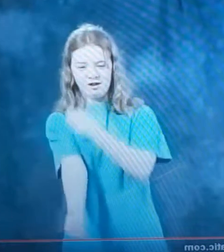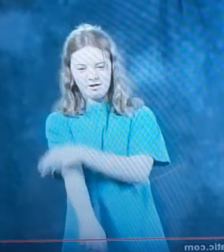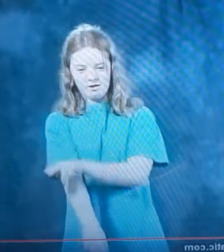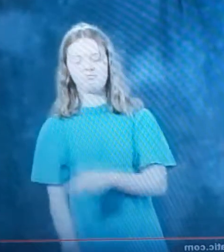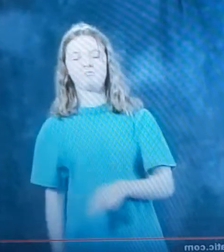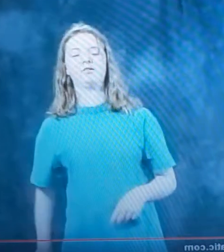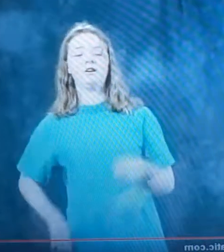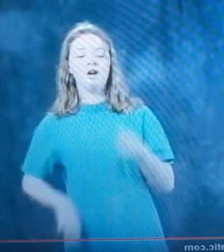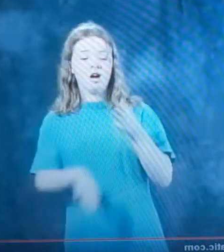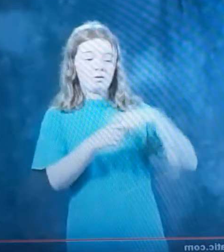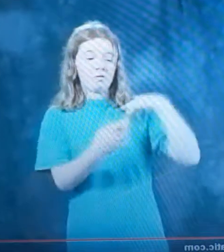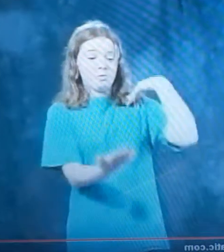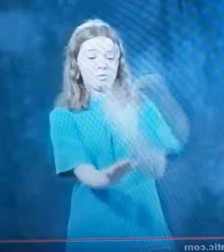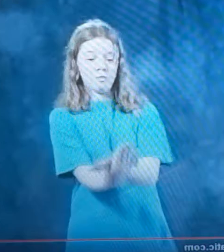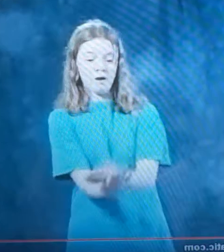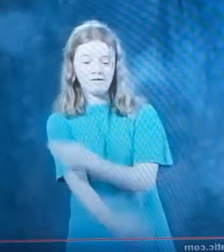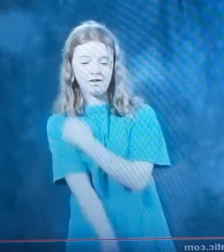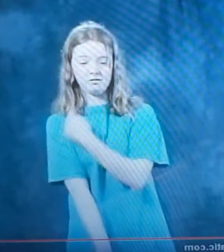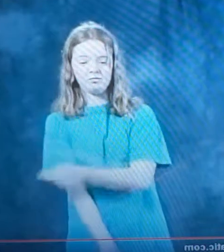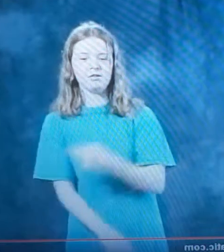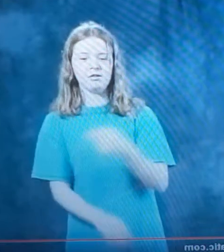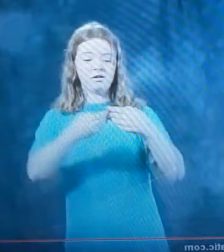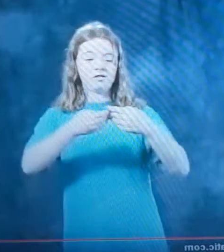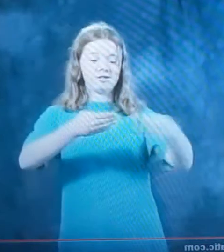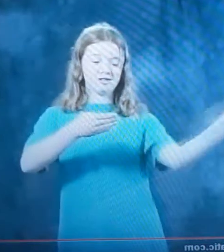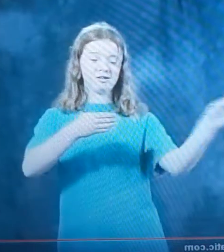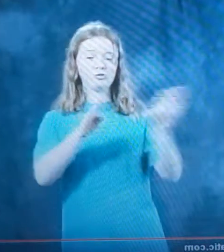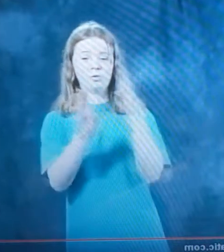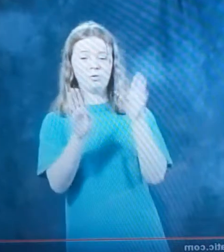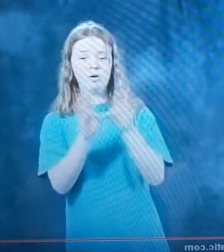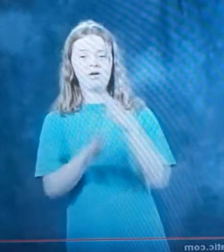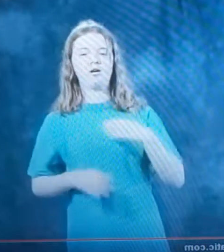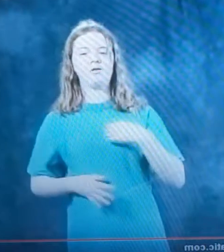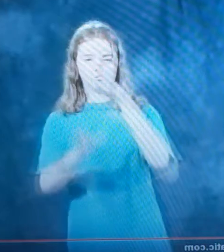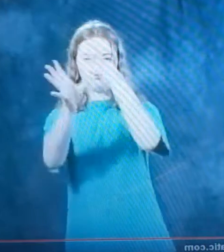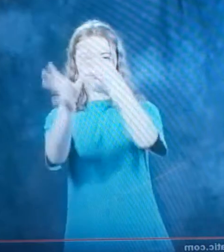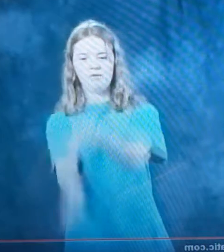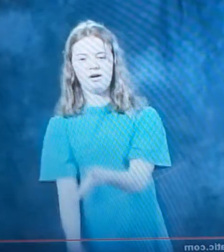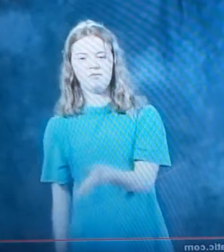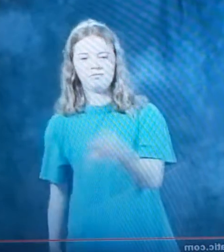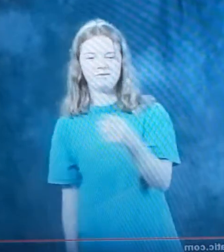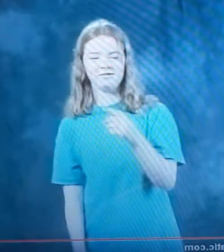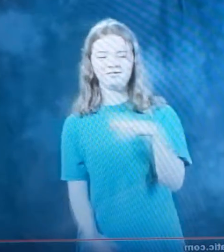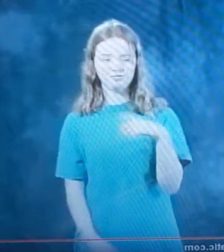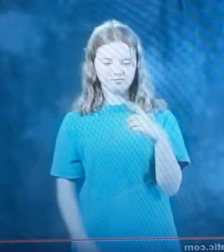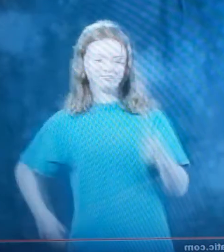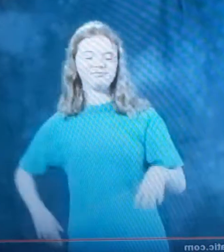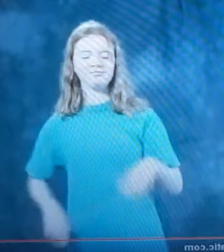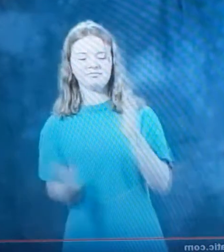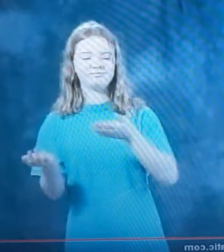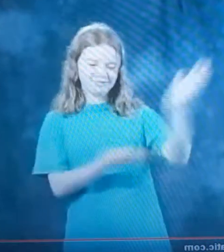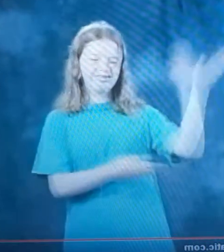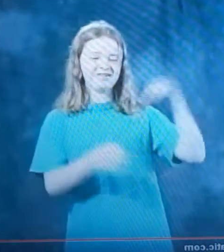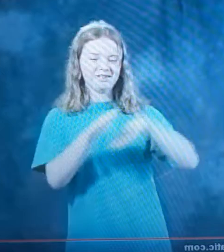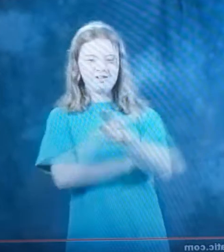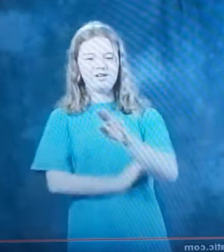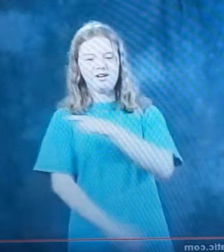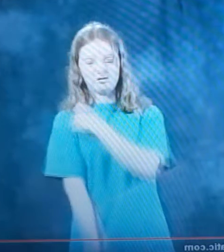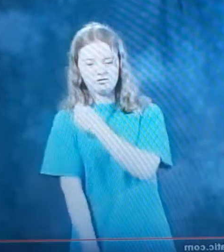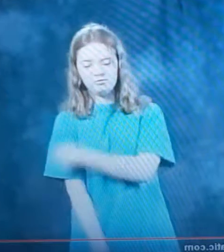So we went back to the hospital, and when we arrived to the hospital, when the door opened, I threw right on it. And so I